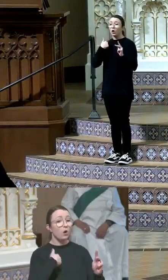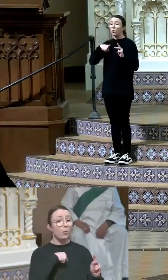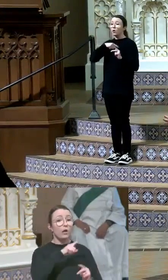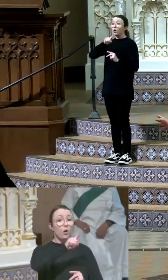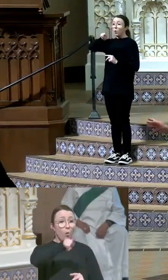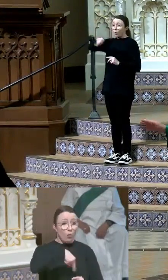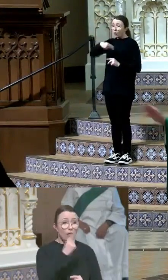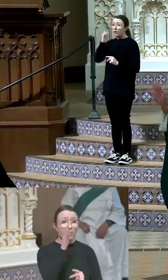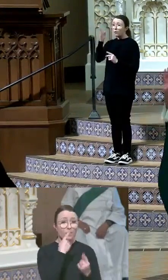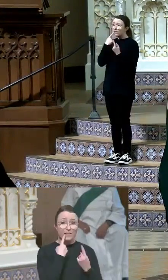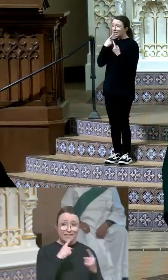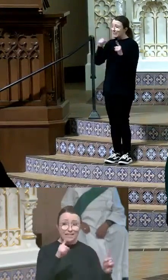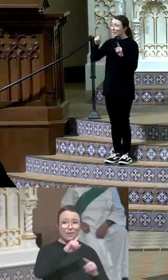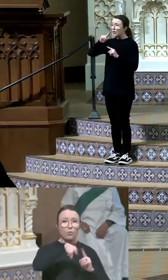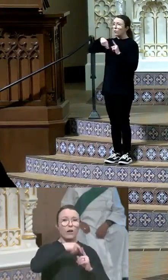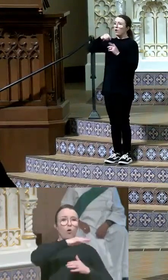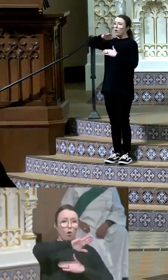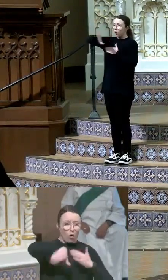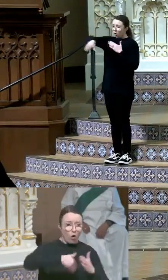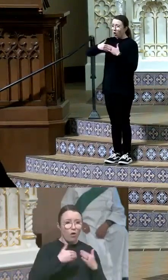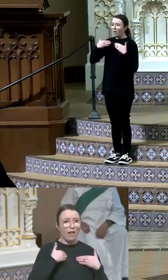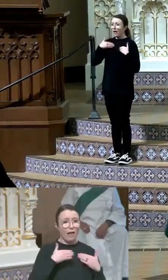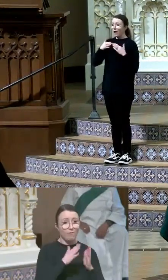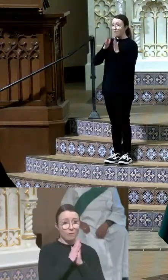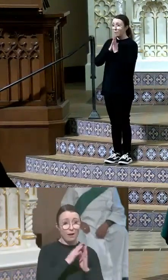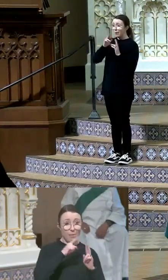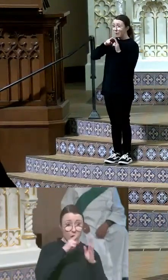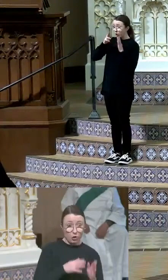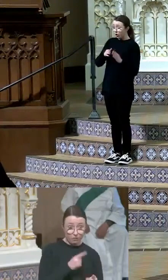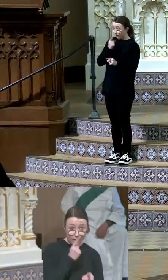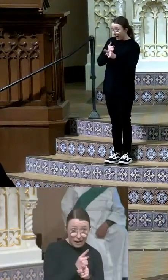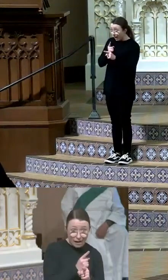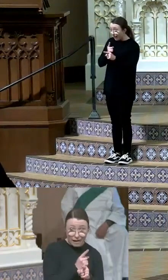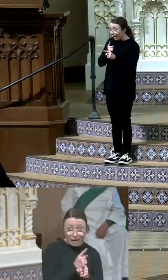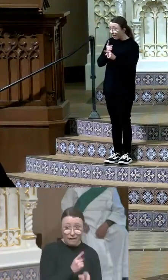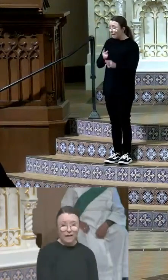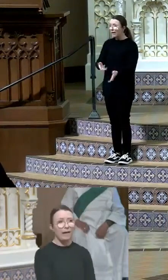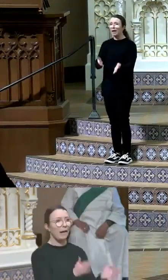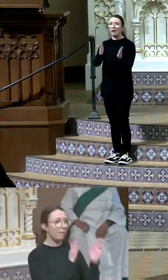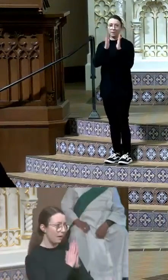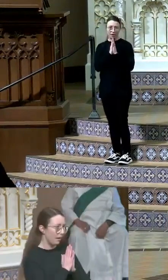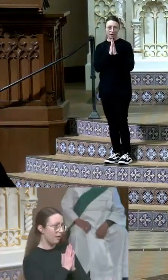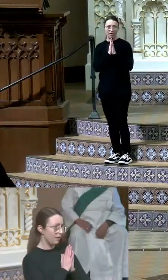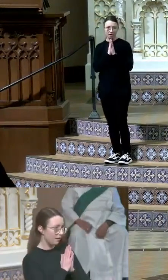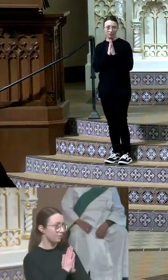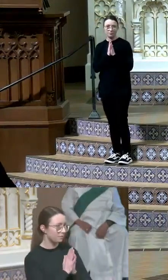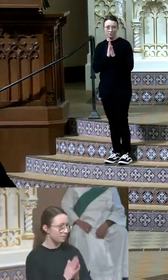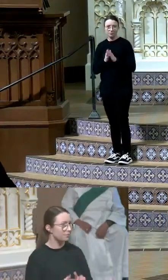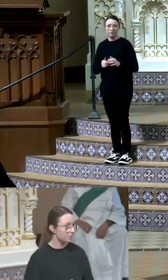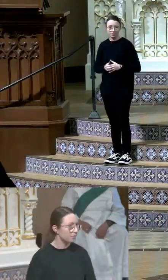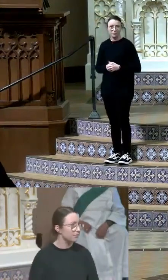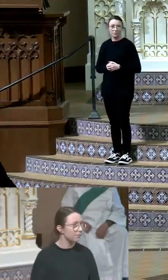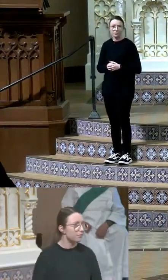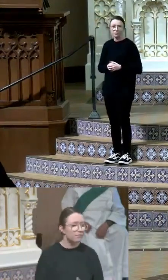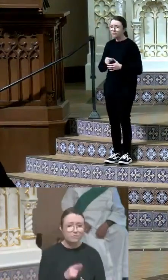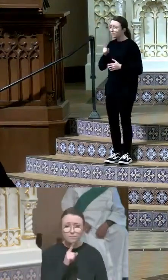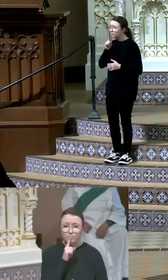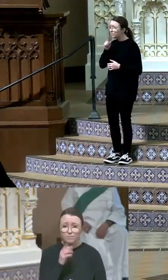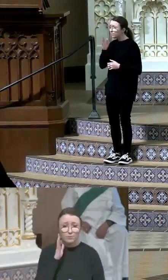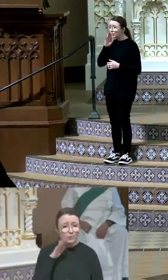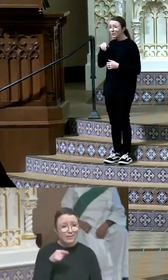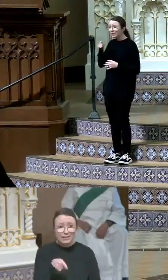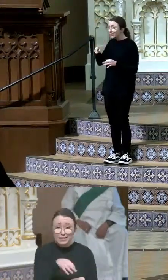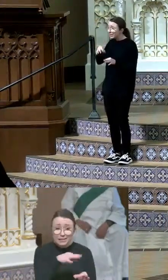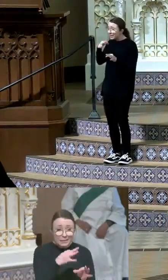only get success when everybody's hand is up. Amen? Amen. And it is a simple, simple thing to